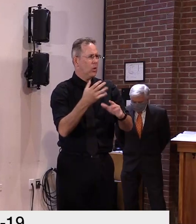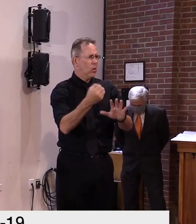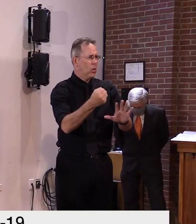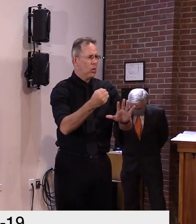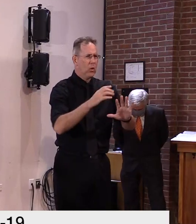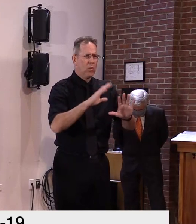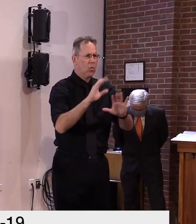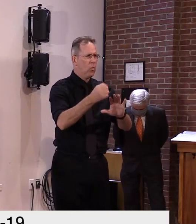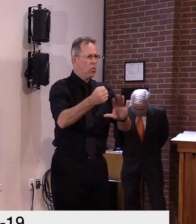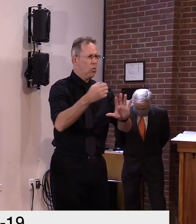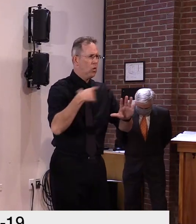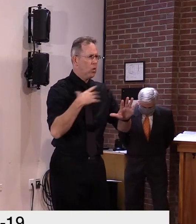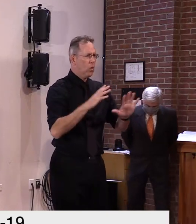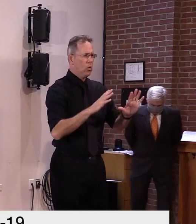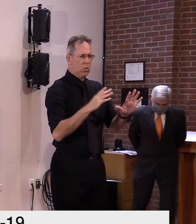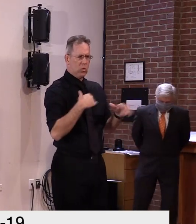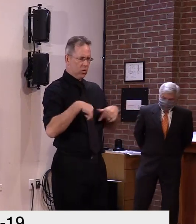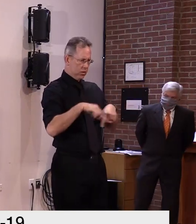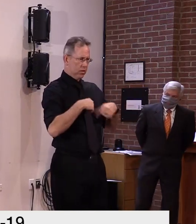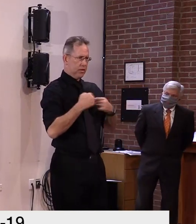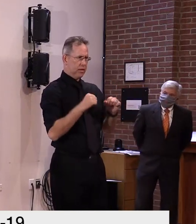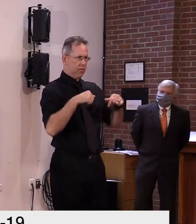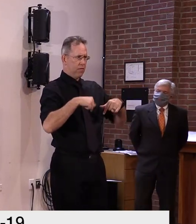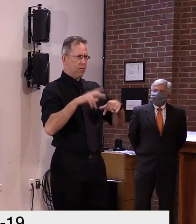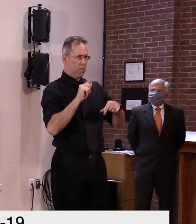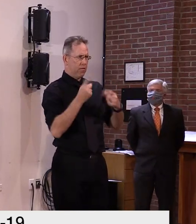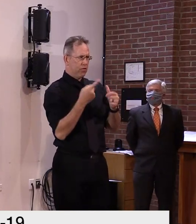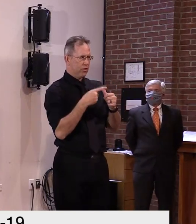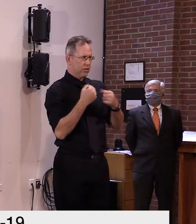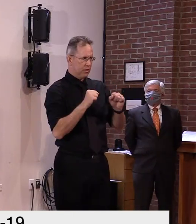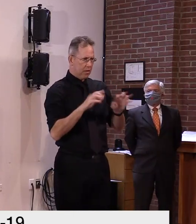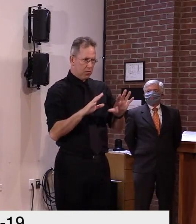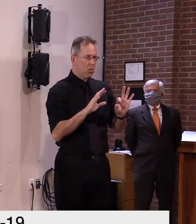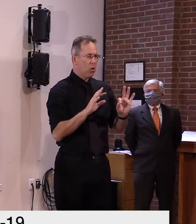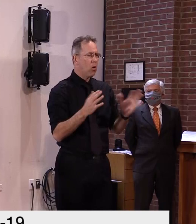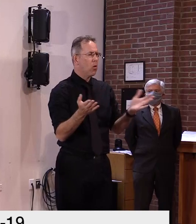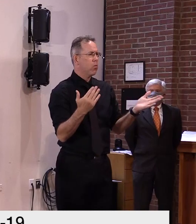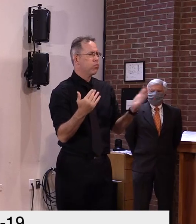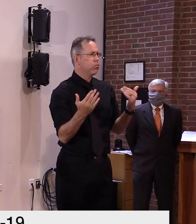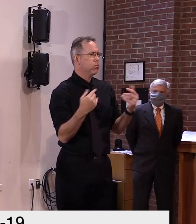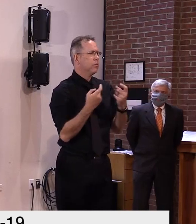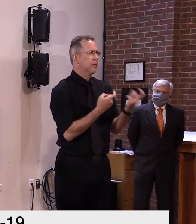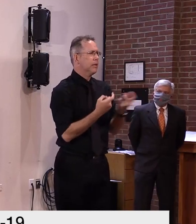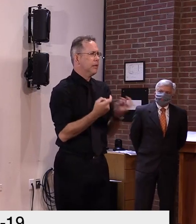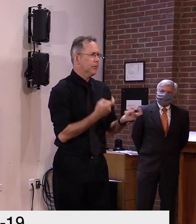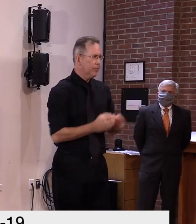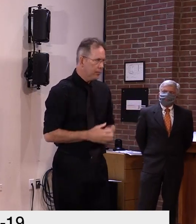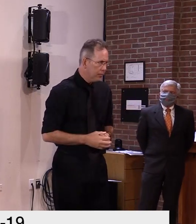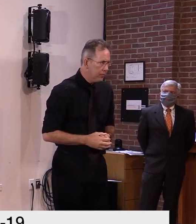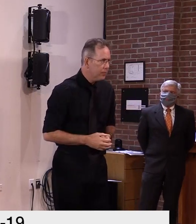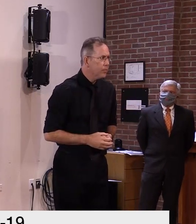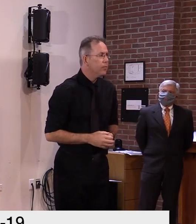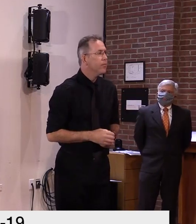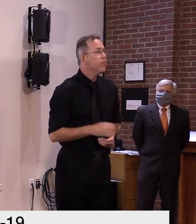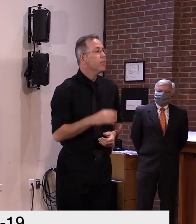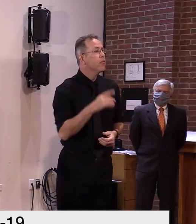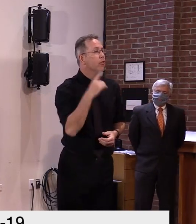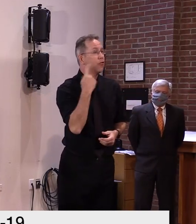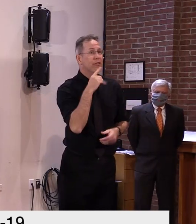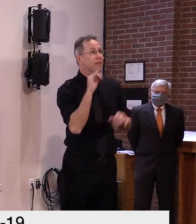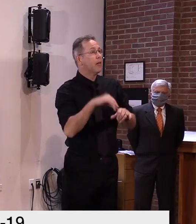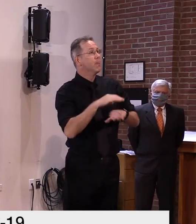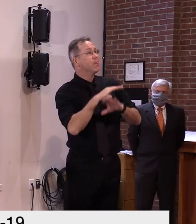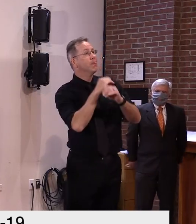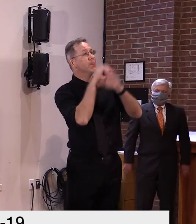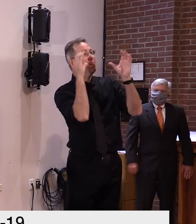that we'll be able to welcome people in to ski. It'll look much different. I know we are having conversations right now